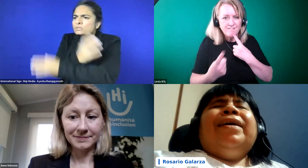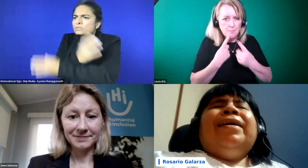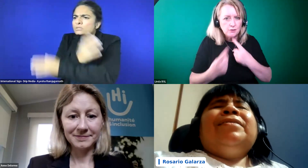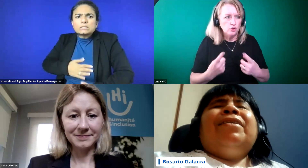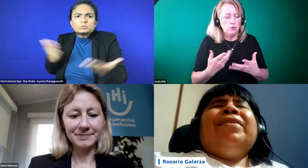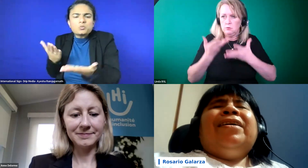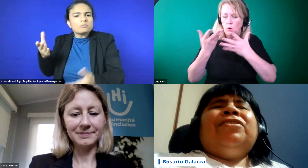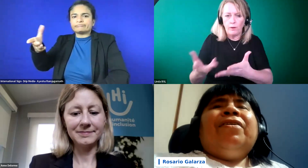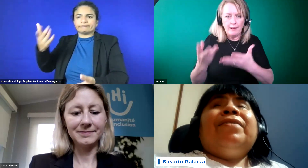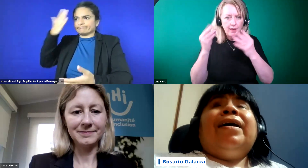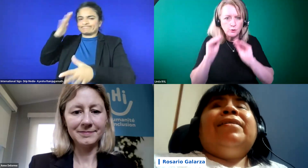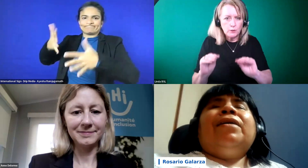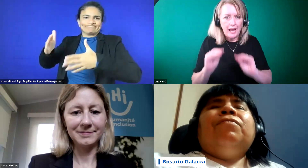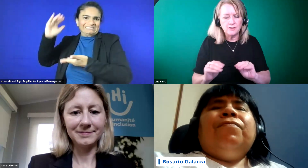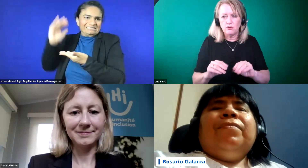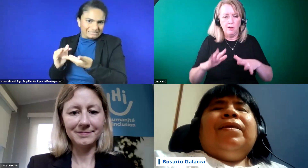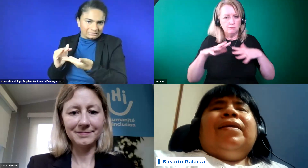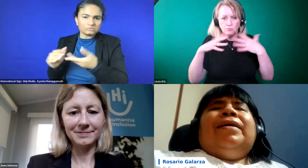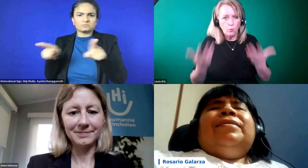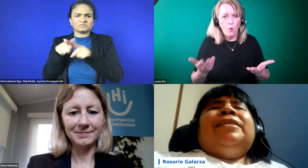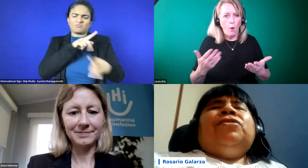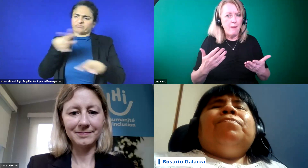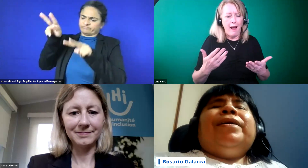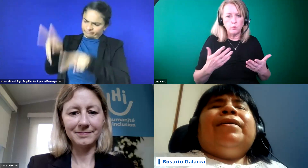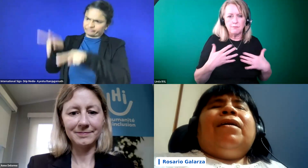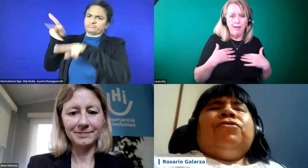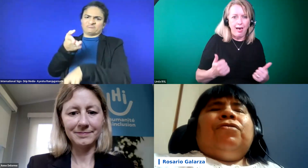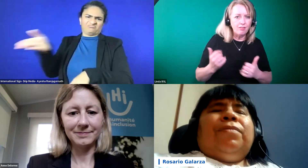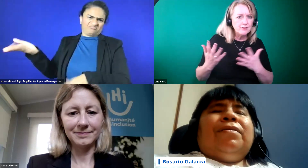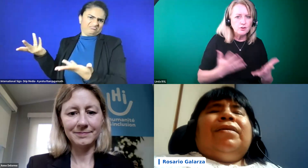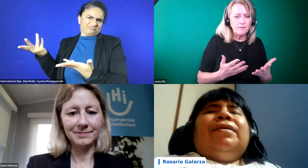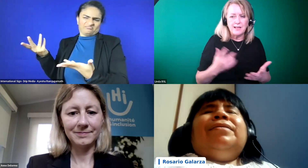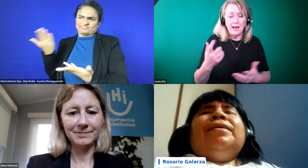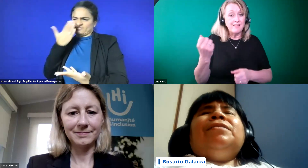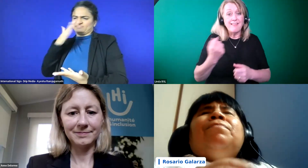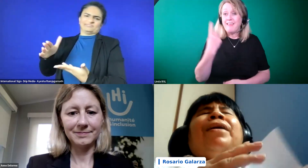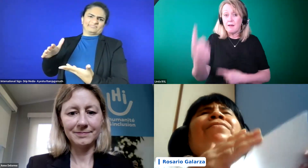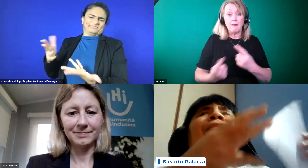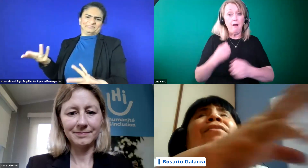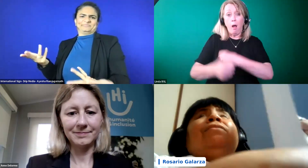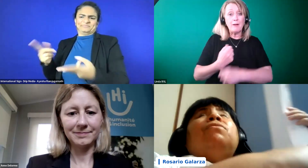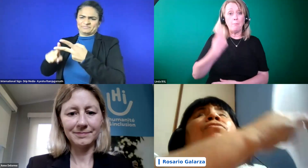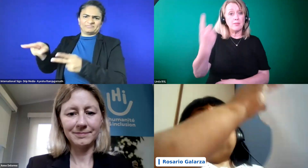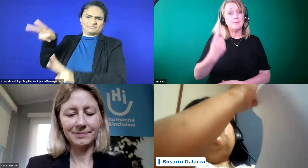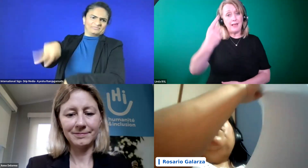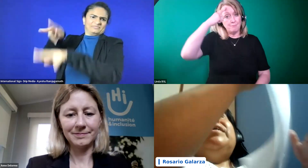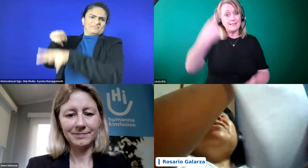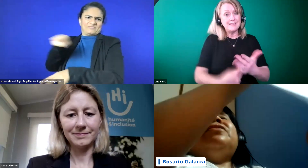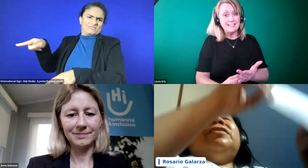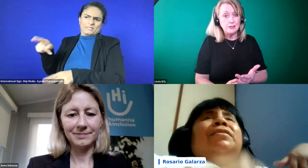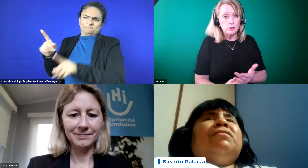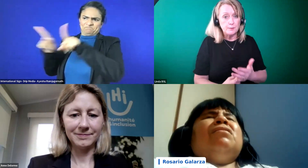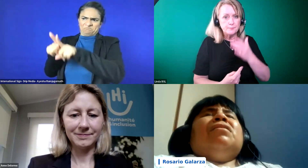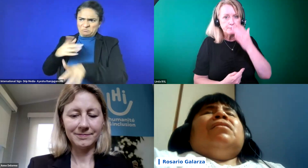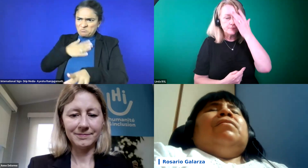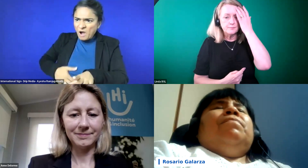about SRHR and lack of decision-making autonomy. These barriers can also